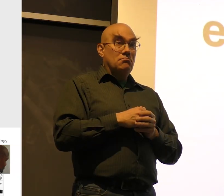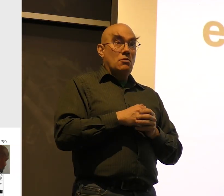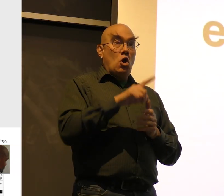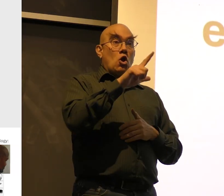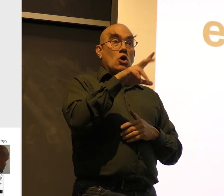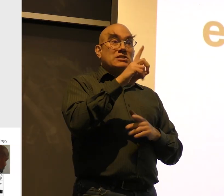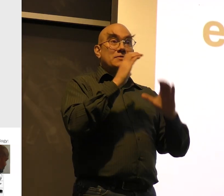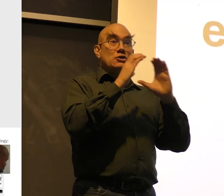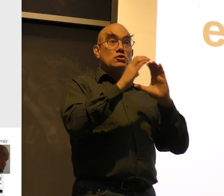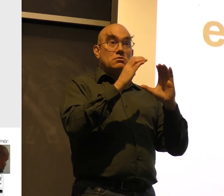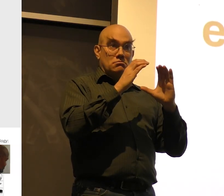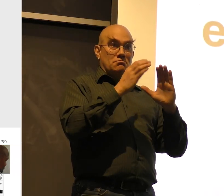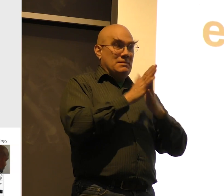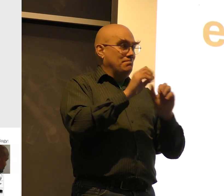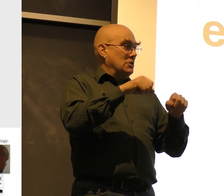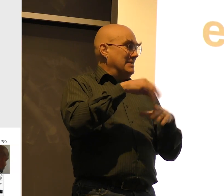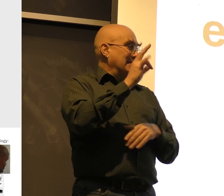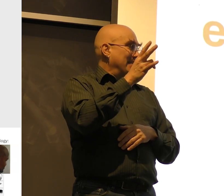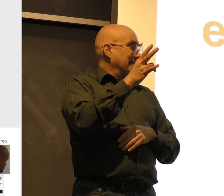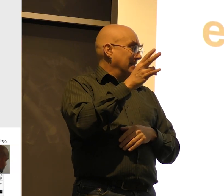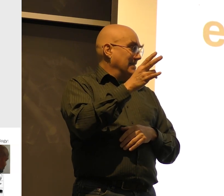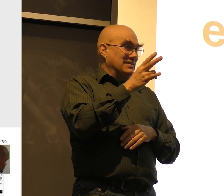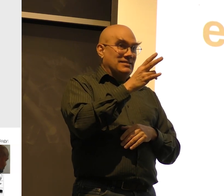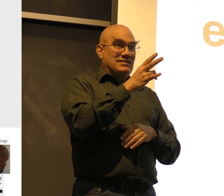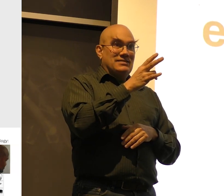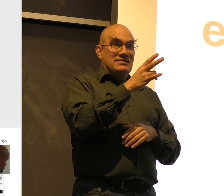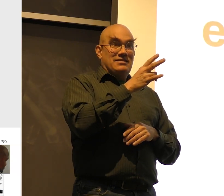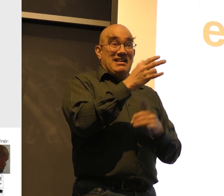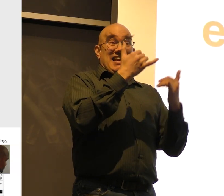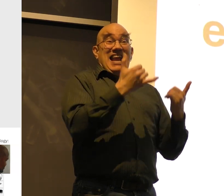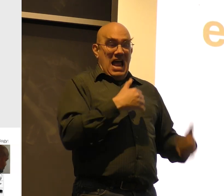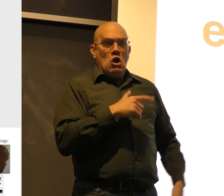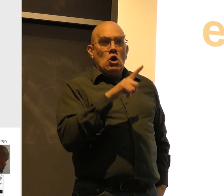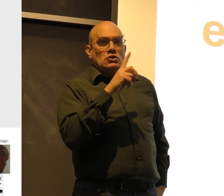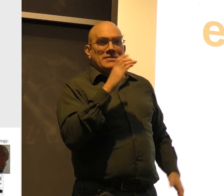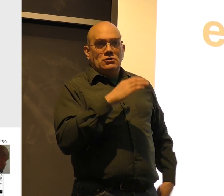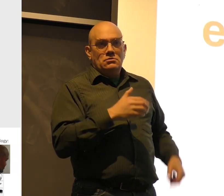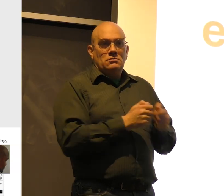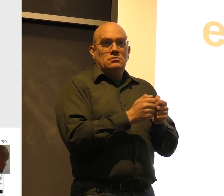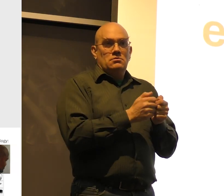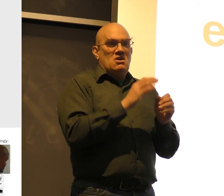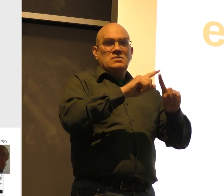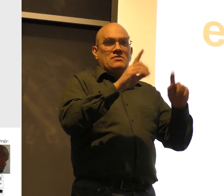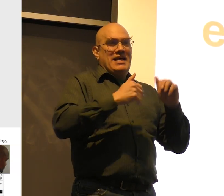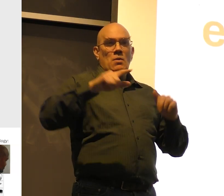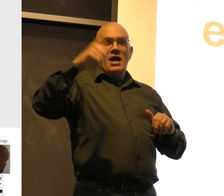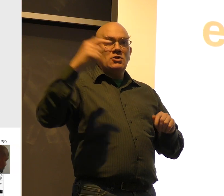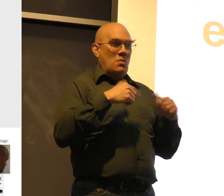onward. LD communication was possible in the 70s. And now we can use our devices